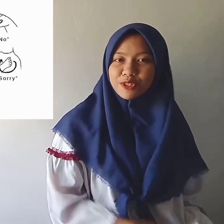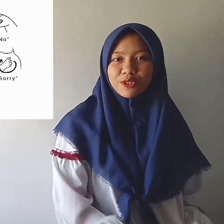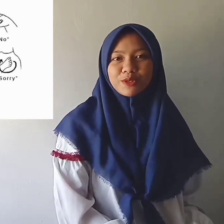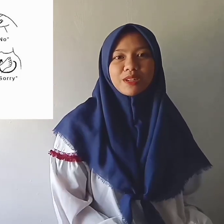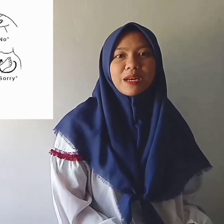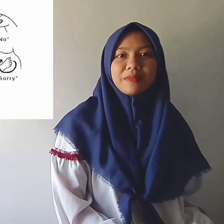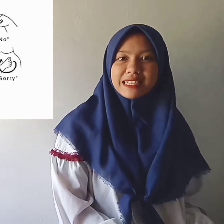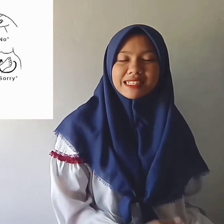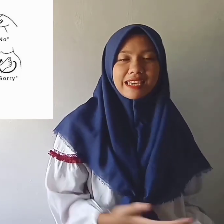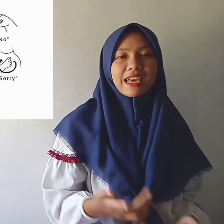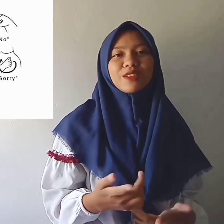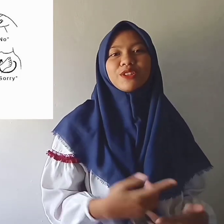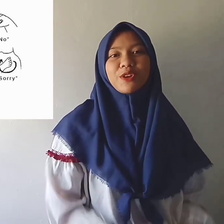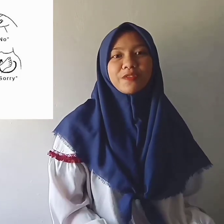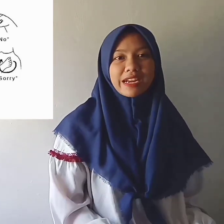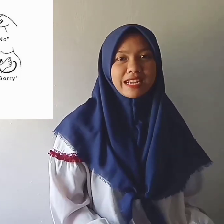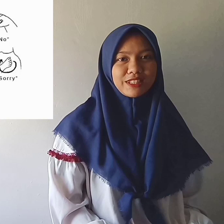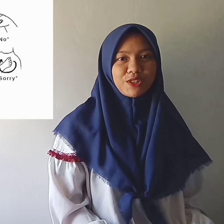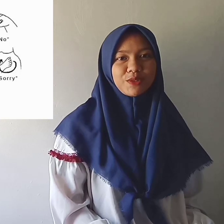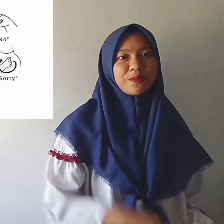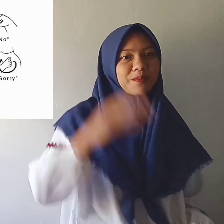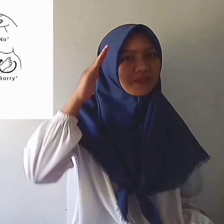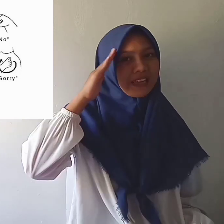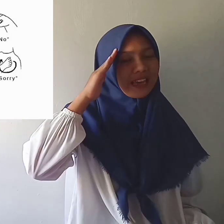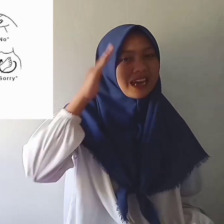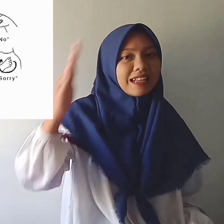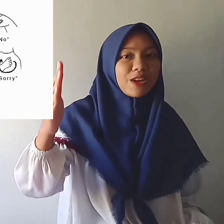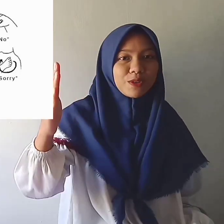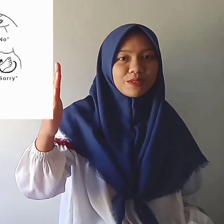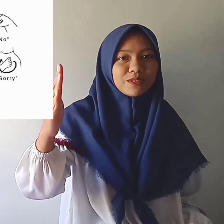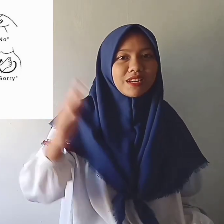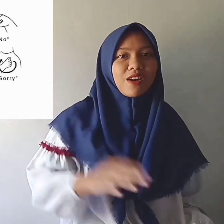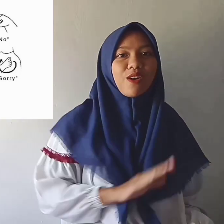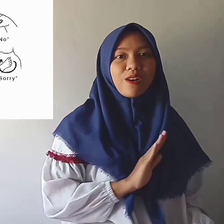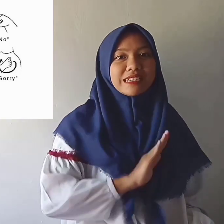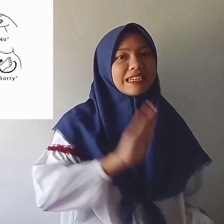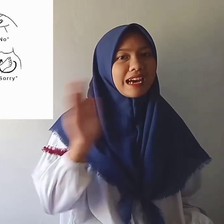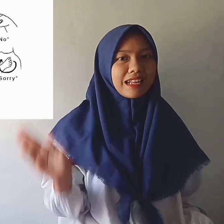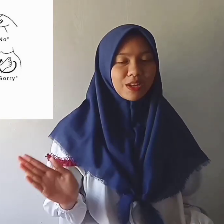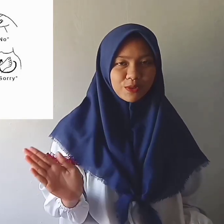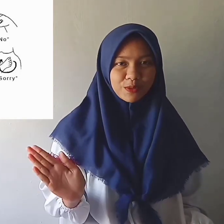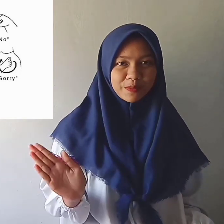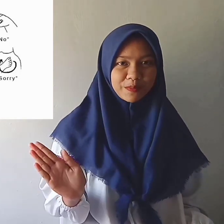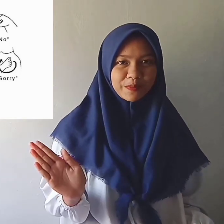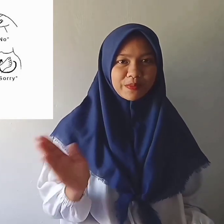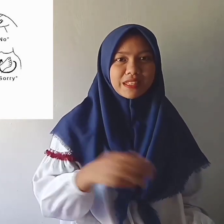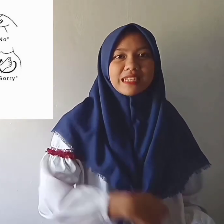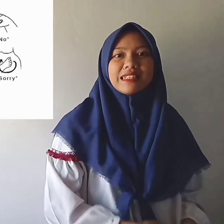you. Please say hello to your friend next to you. Hello or hello. The